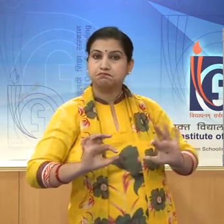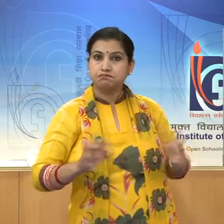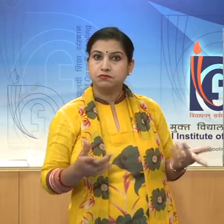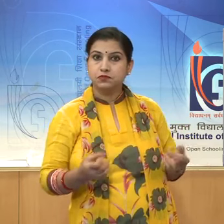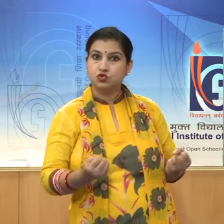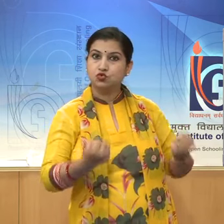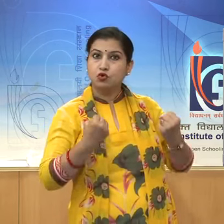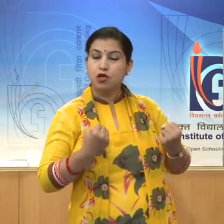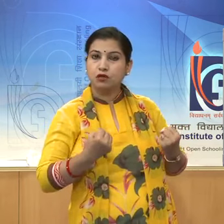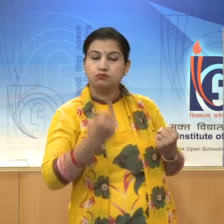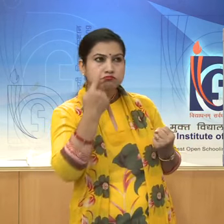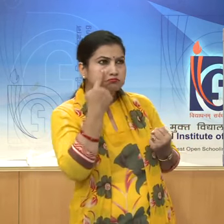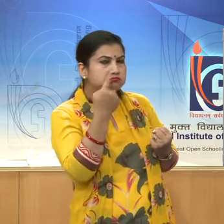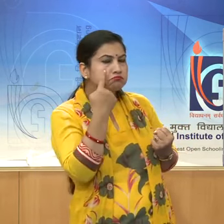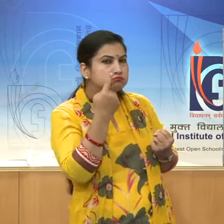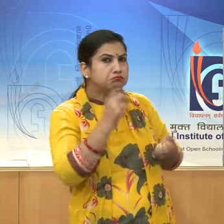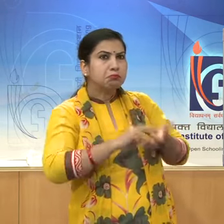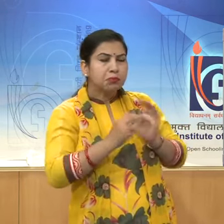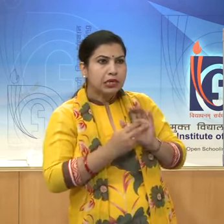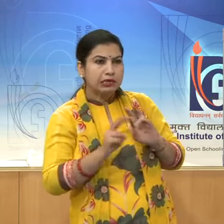more striking when looking